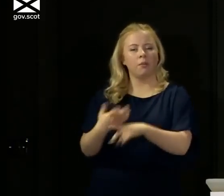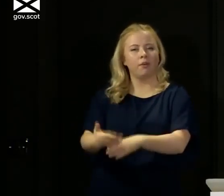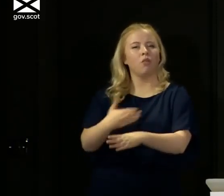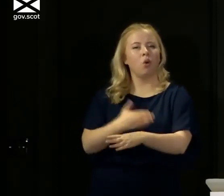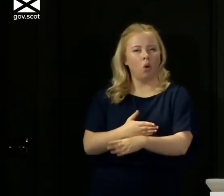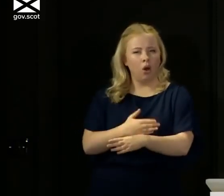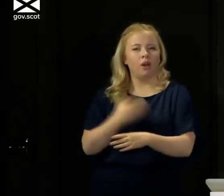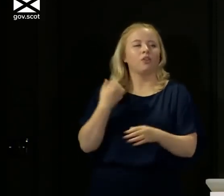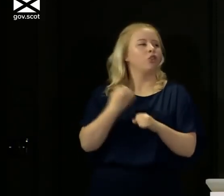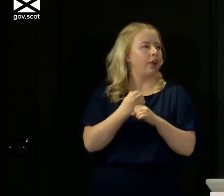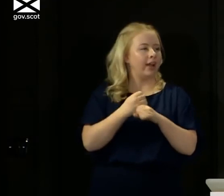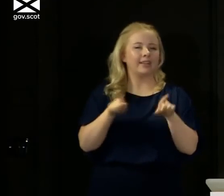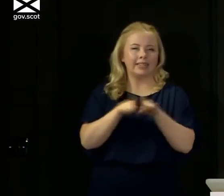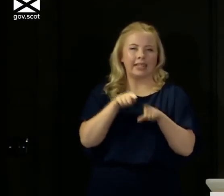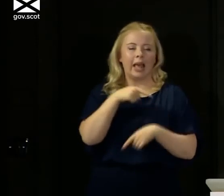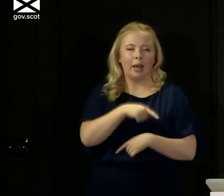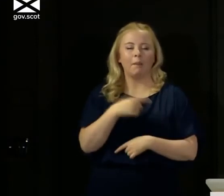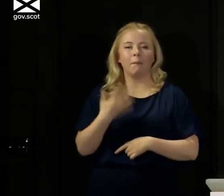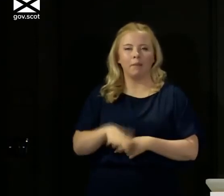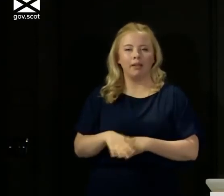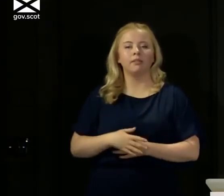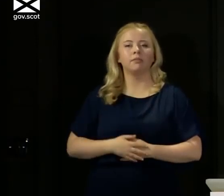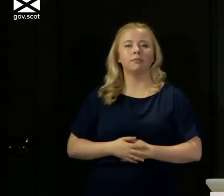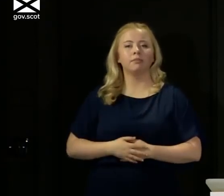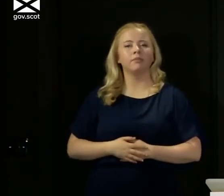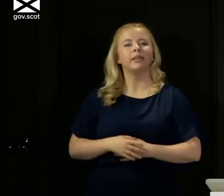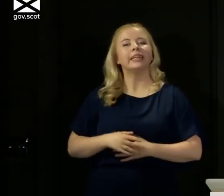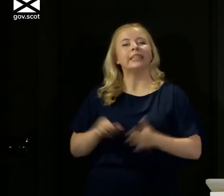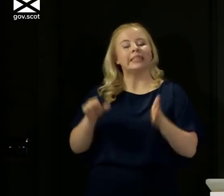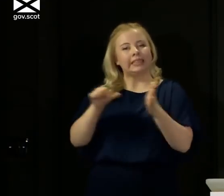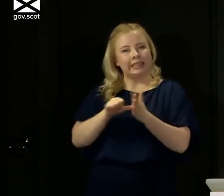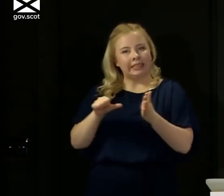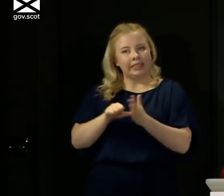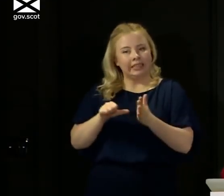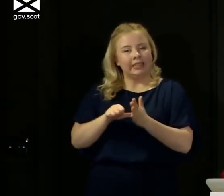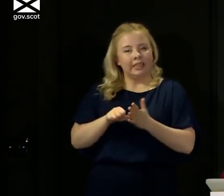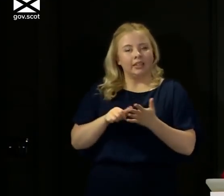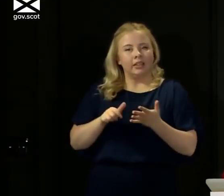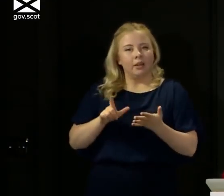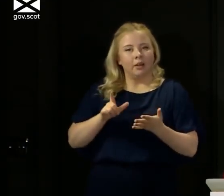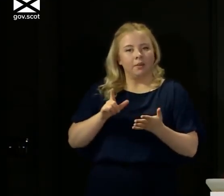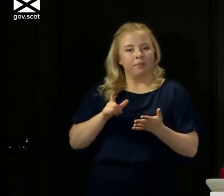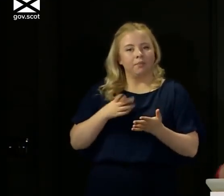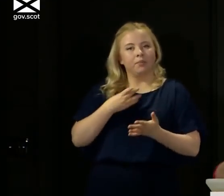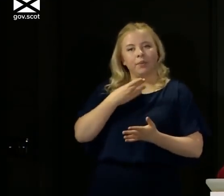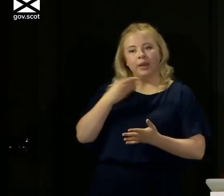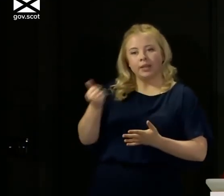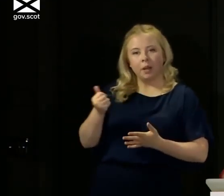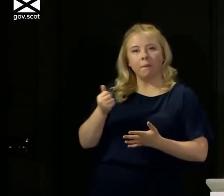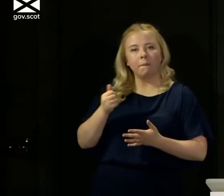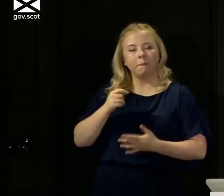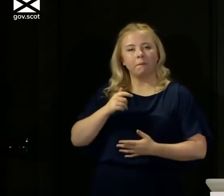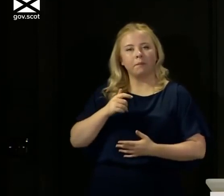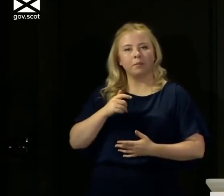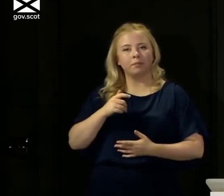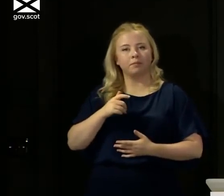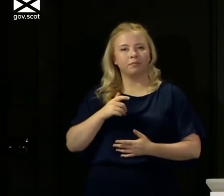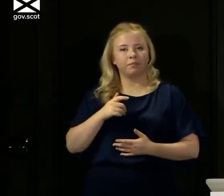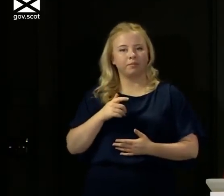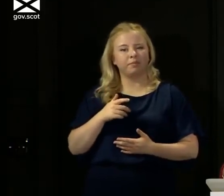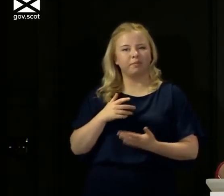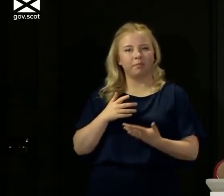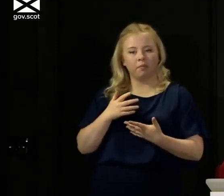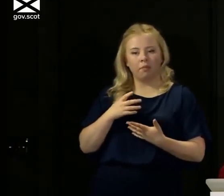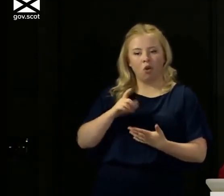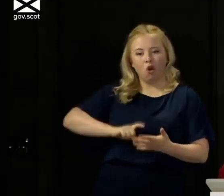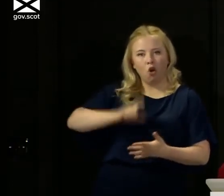Gregor's spoken before, about the difficulties given some of the confidence intervals that you then start